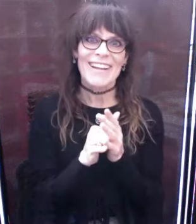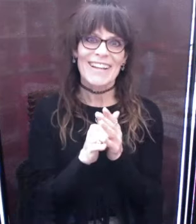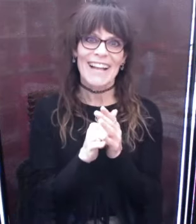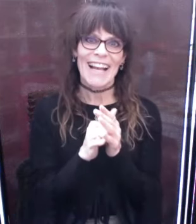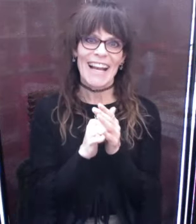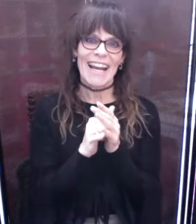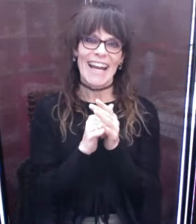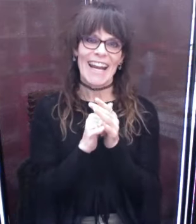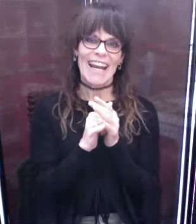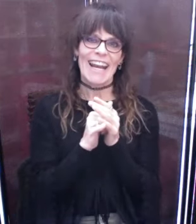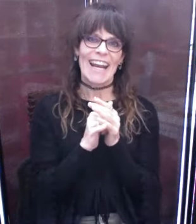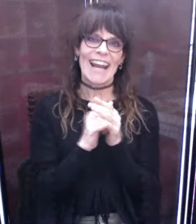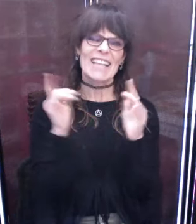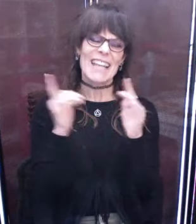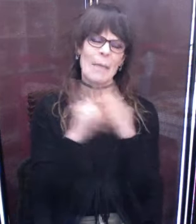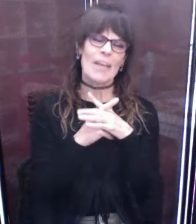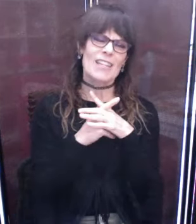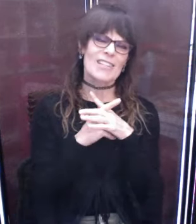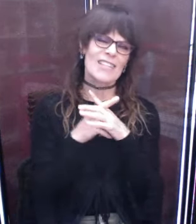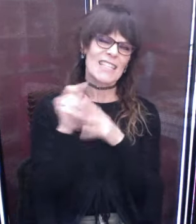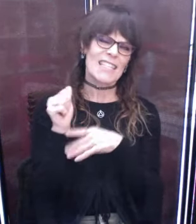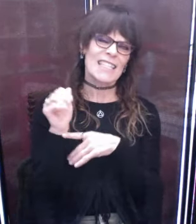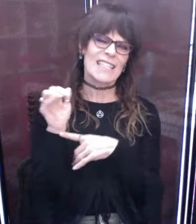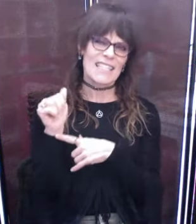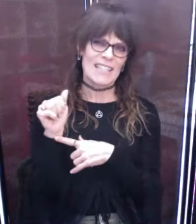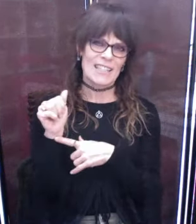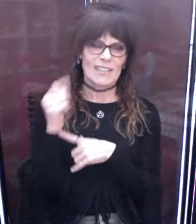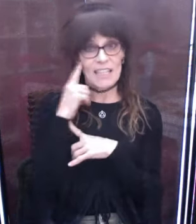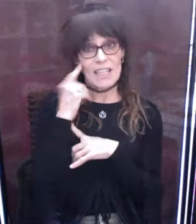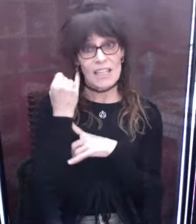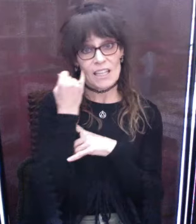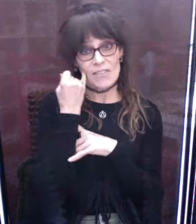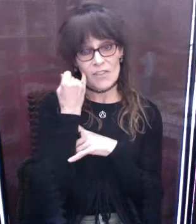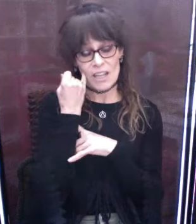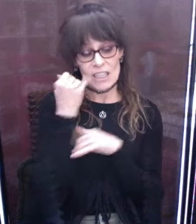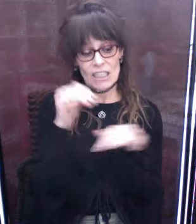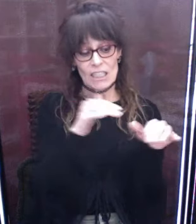I came into this deal thinking that if I did anything wrong, then there's something wrong with me.